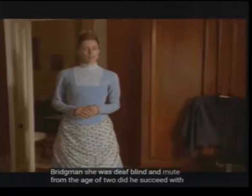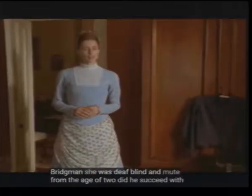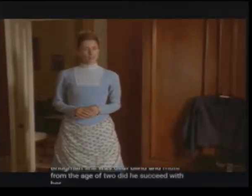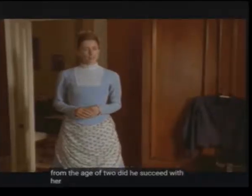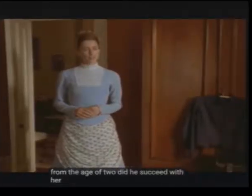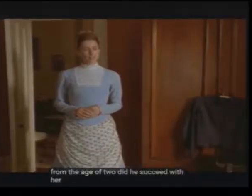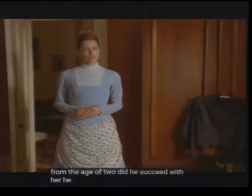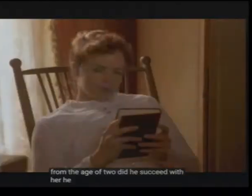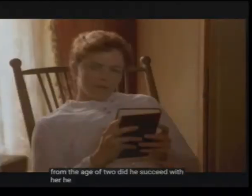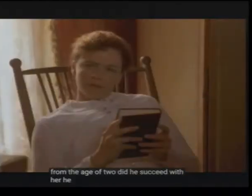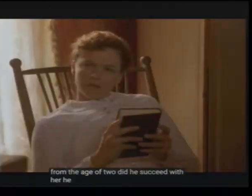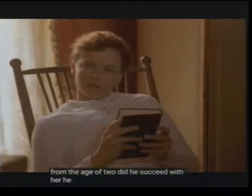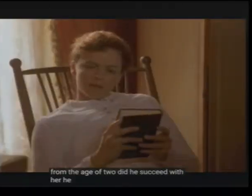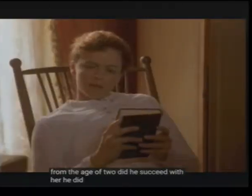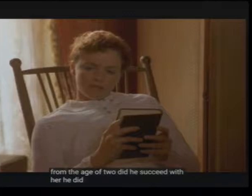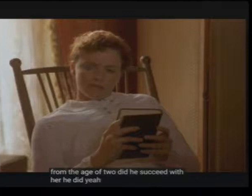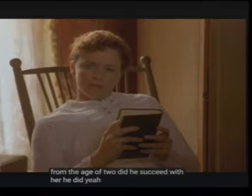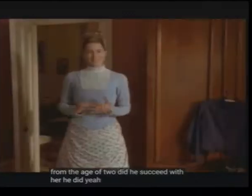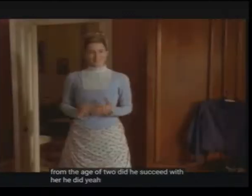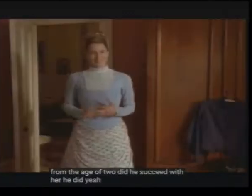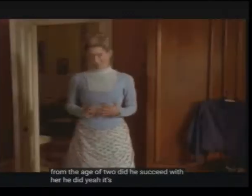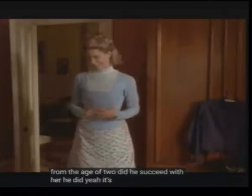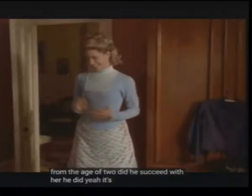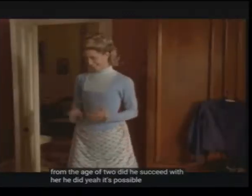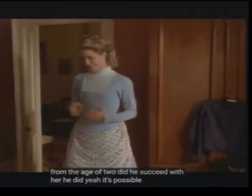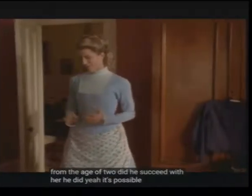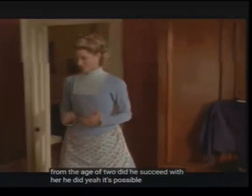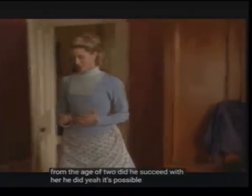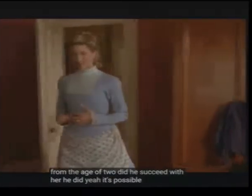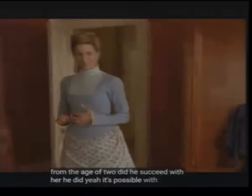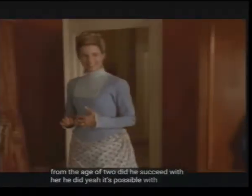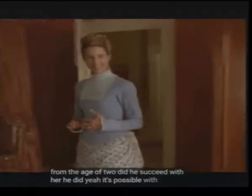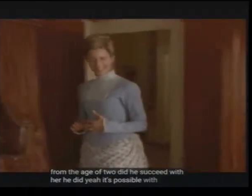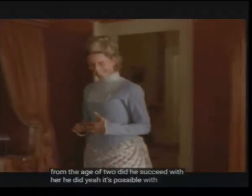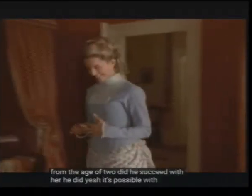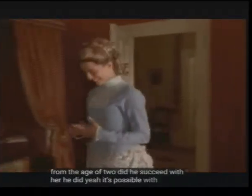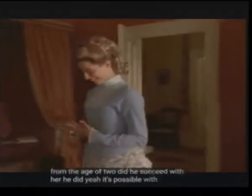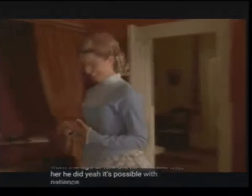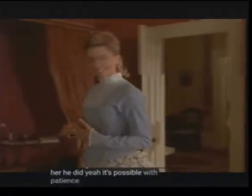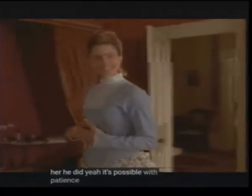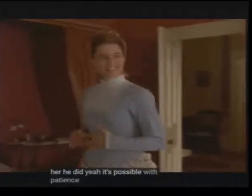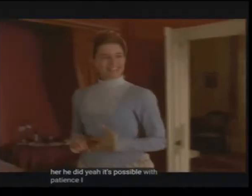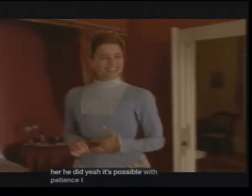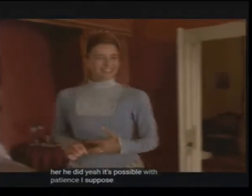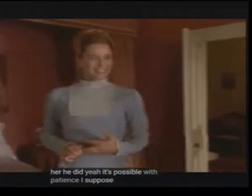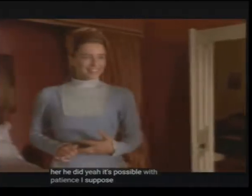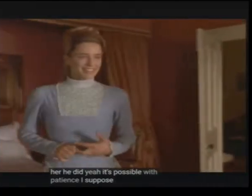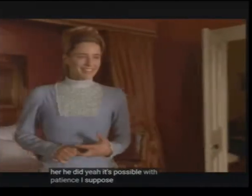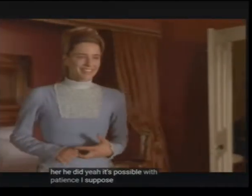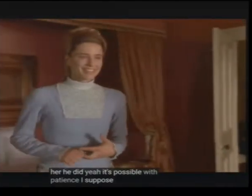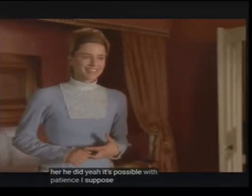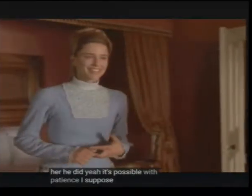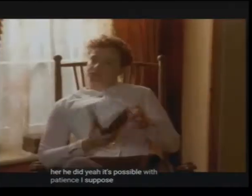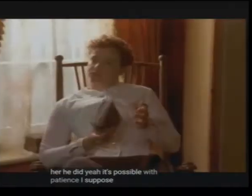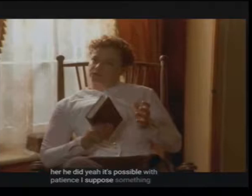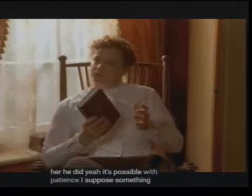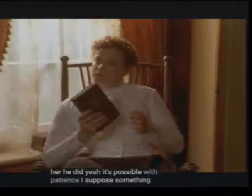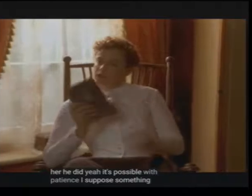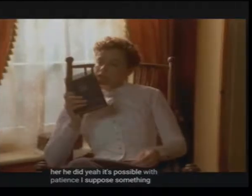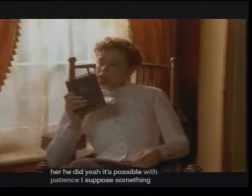her? He did. It's possible. With patience, I suppose.